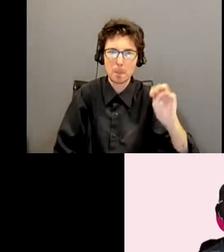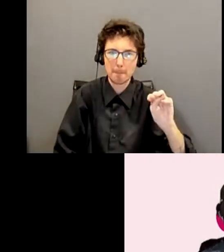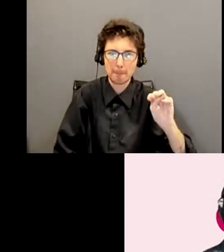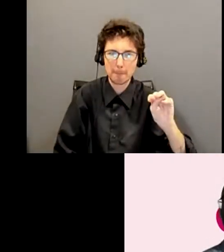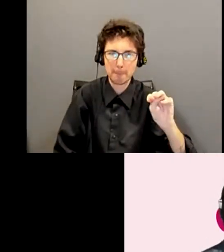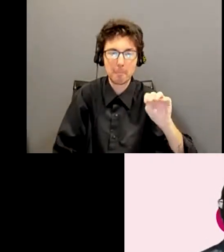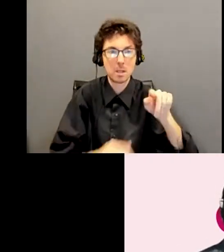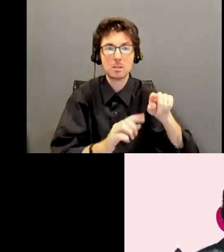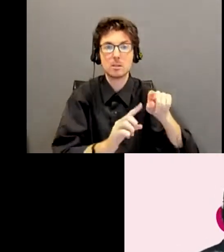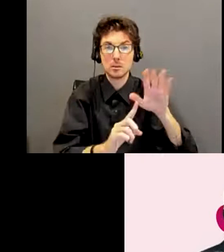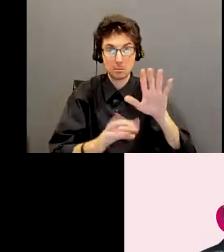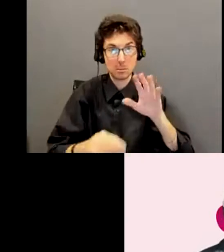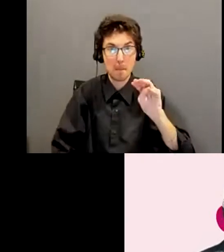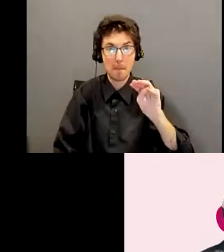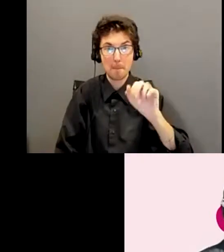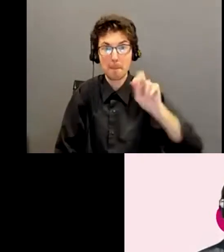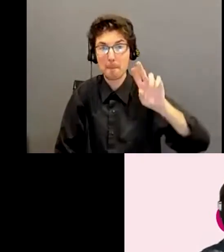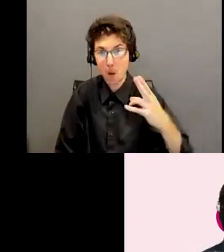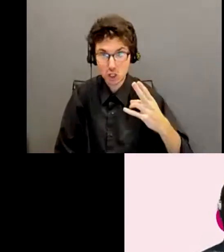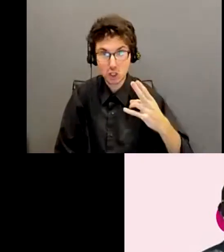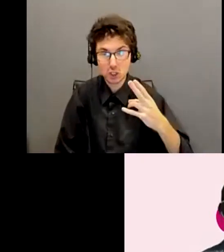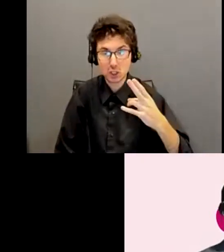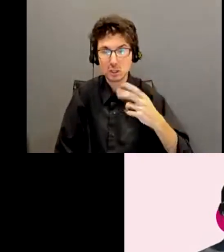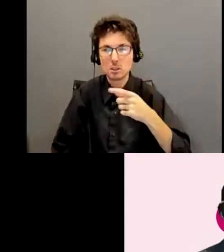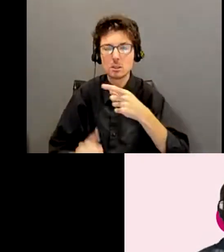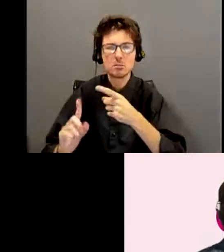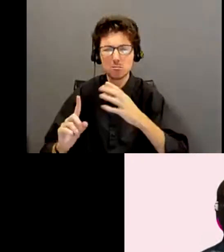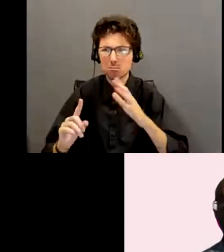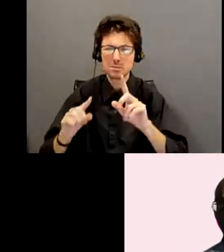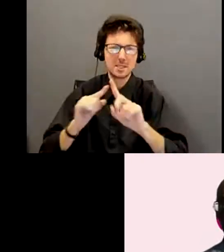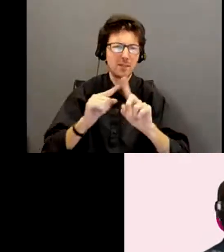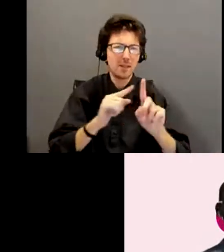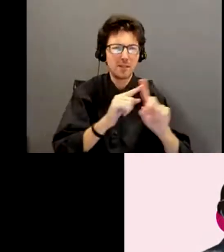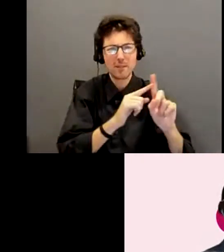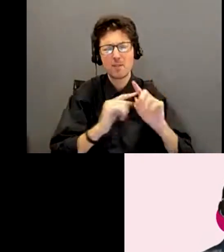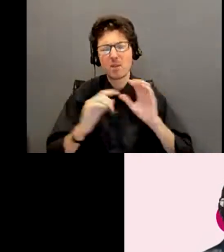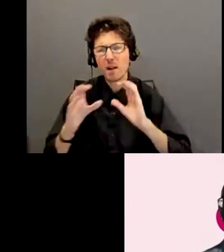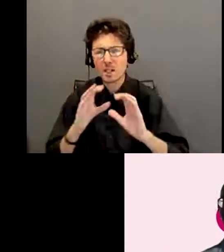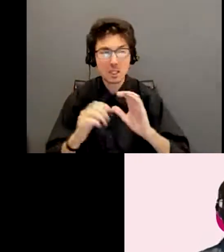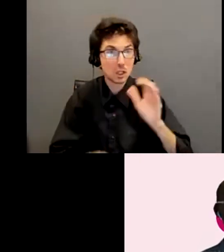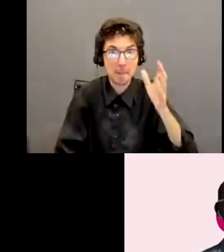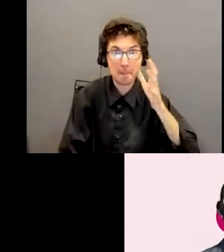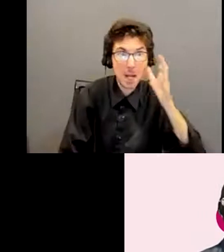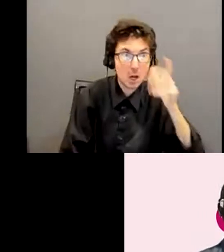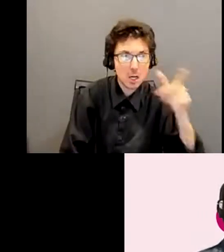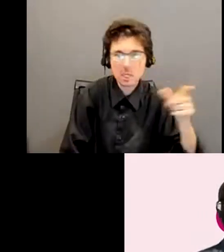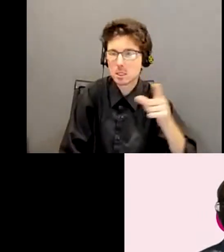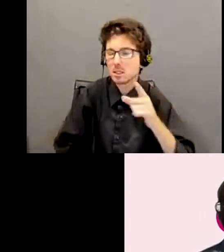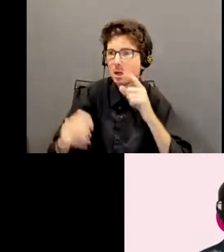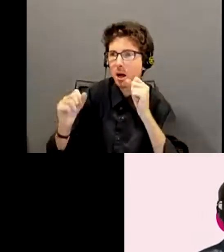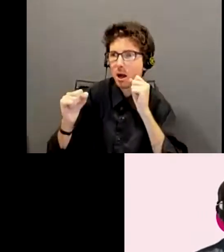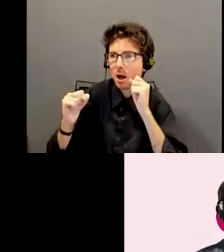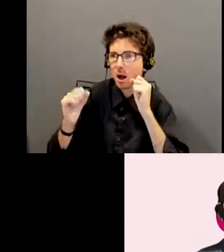March. We had about 50 different conversations. The parents was very, very, very amazed. And